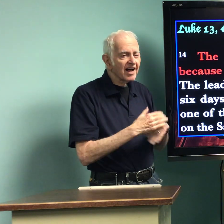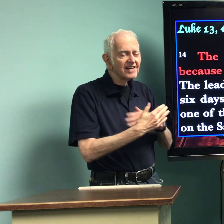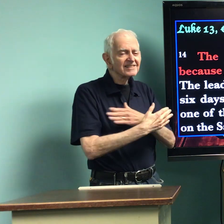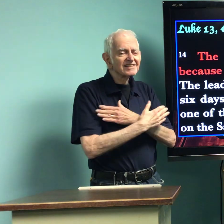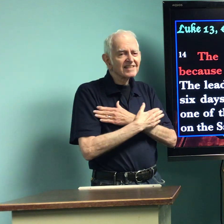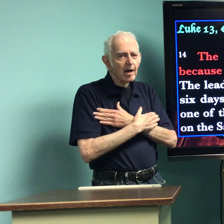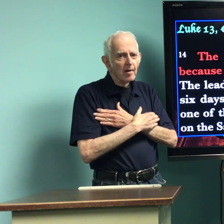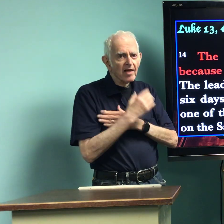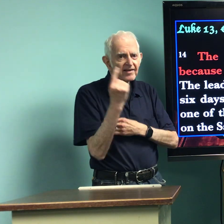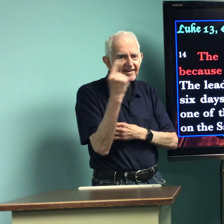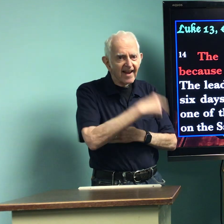the Sabbath day.